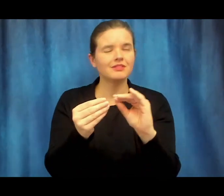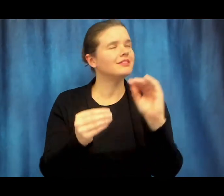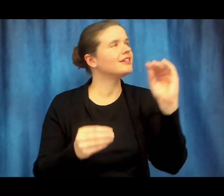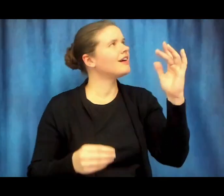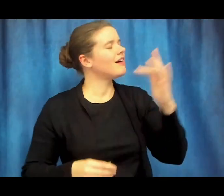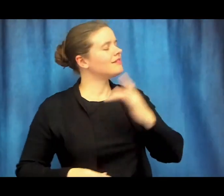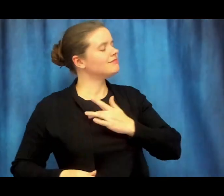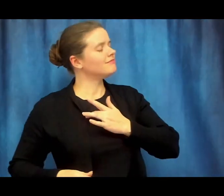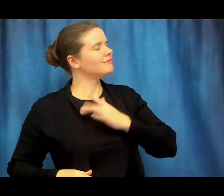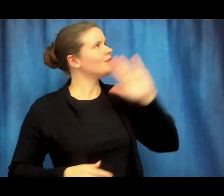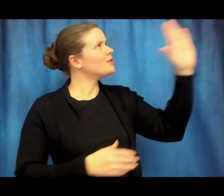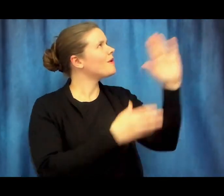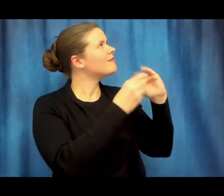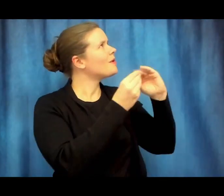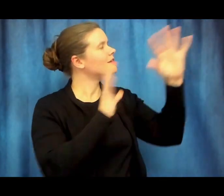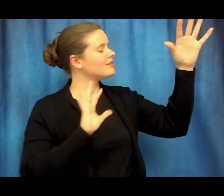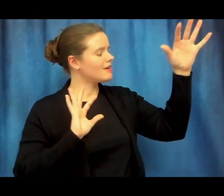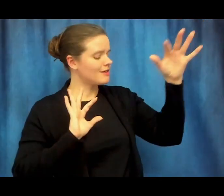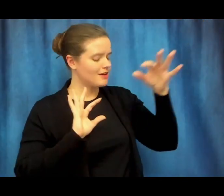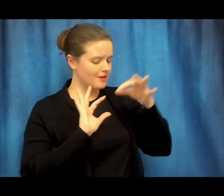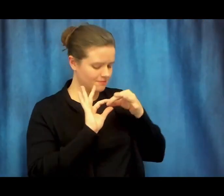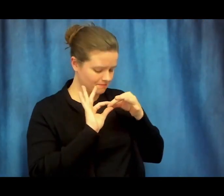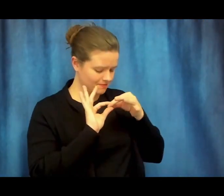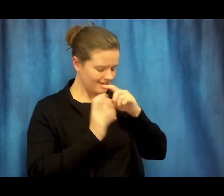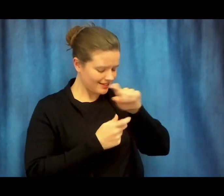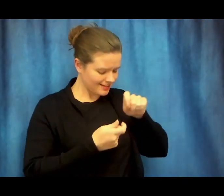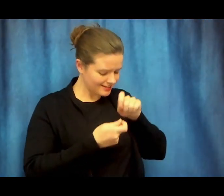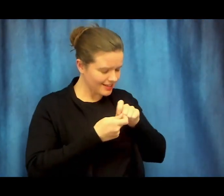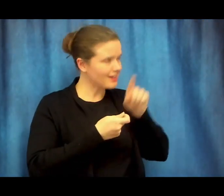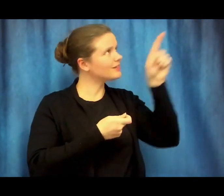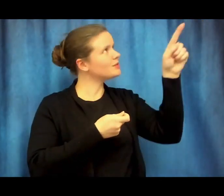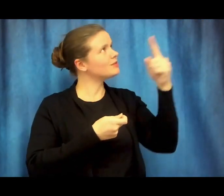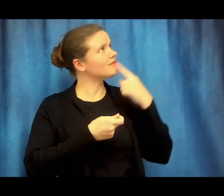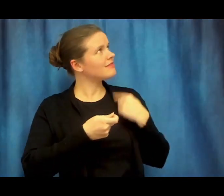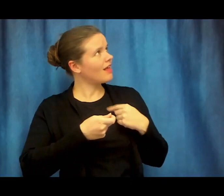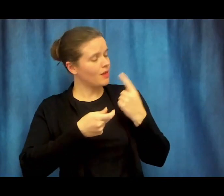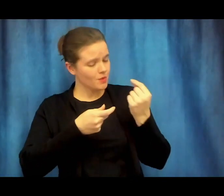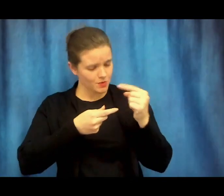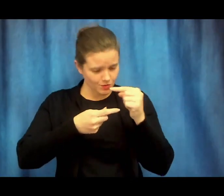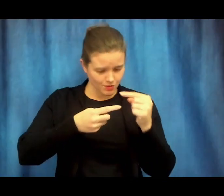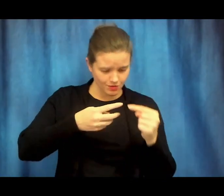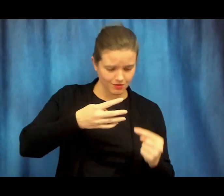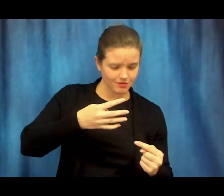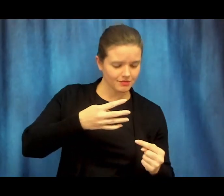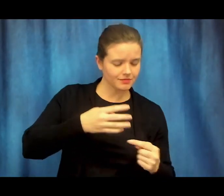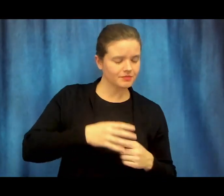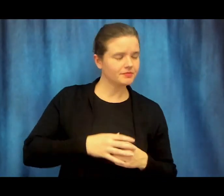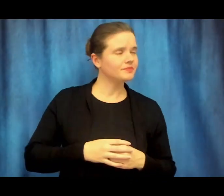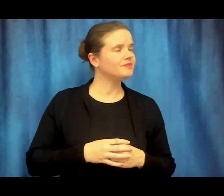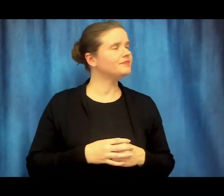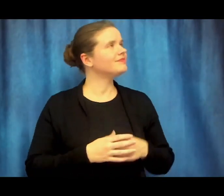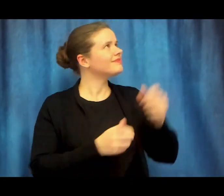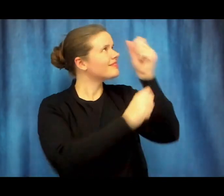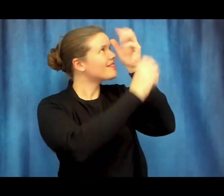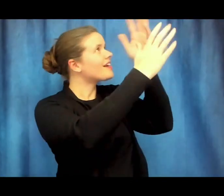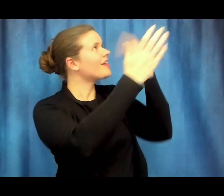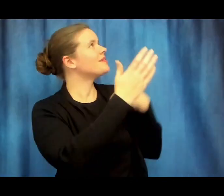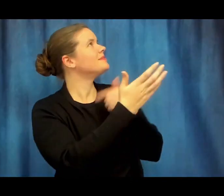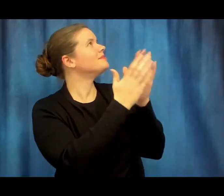share. Make us sensitive to your voice that we may be in tune with your voice to hear exactly what it is that you are telling us to do.